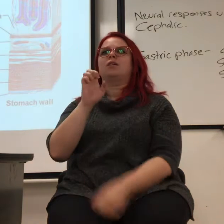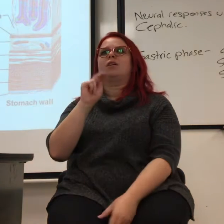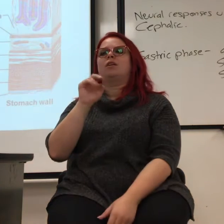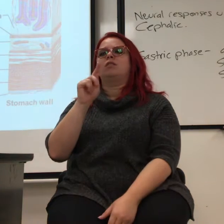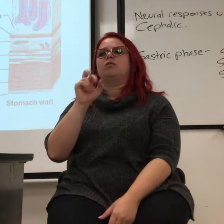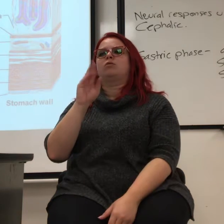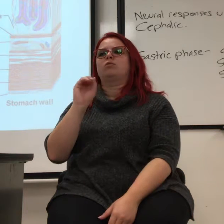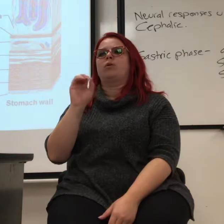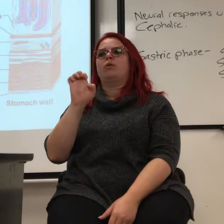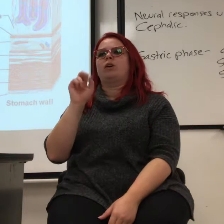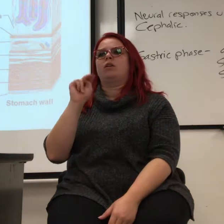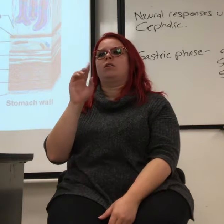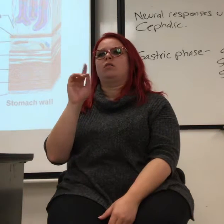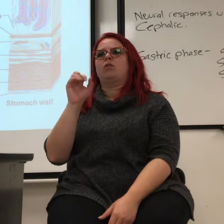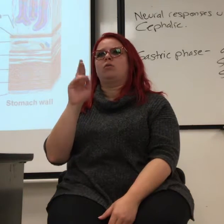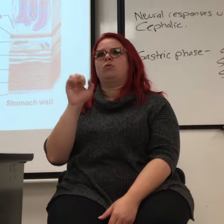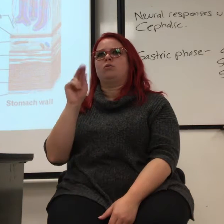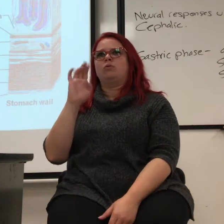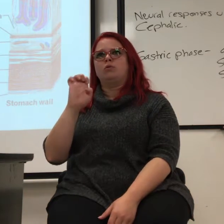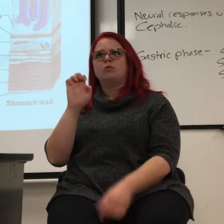whole, all 4 layers.